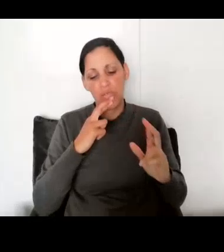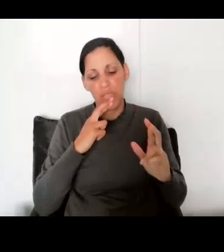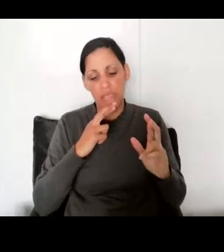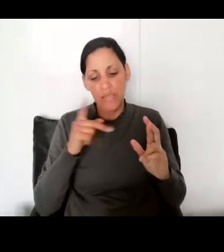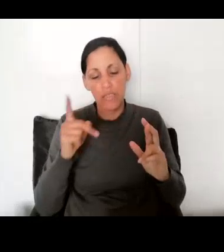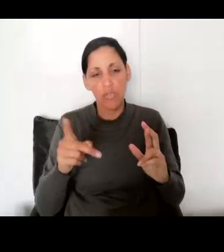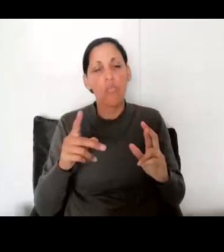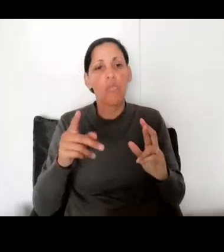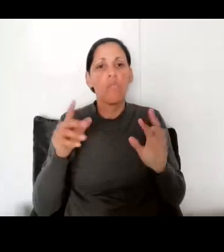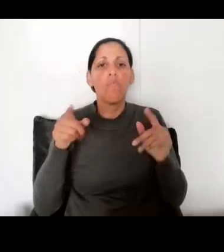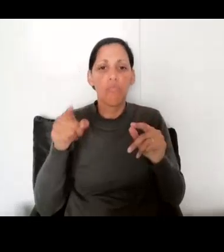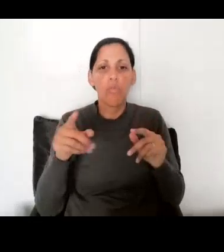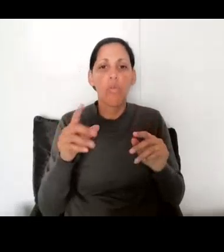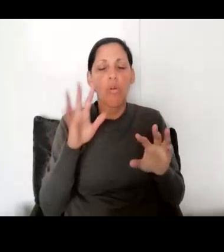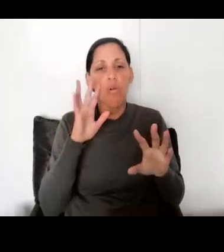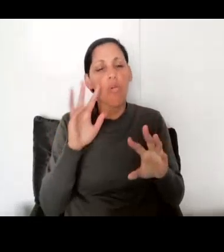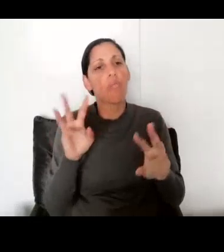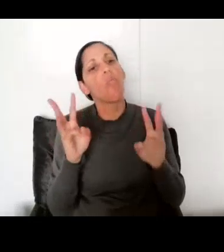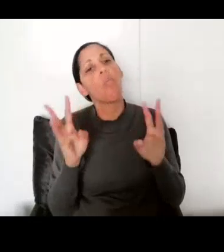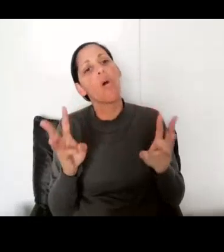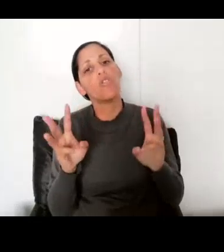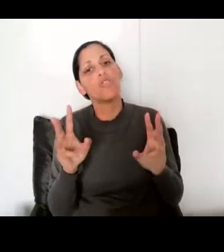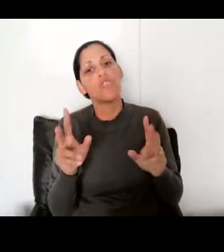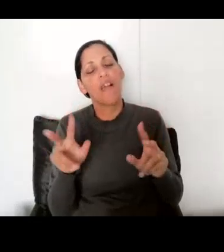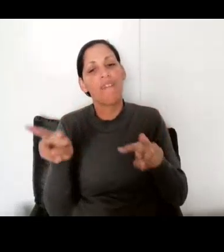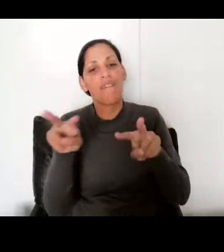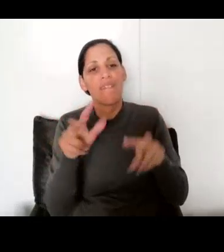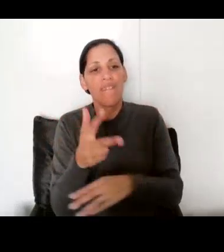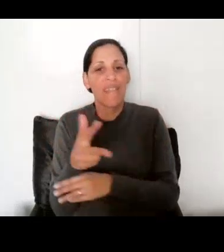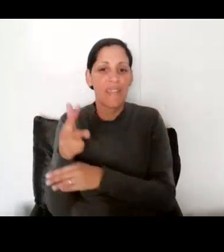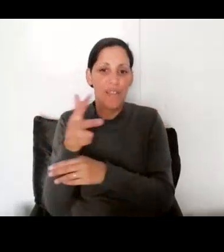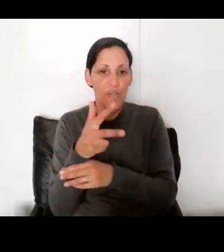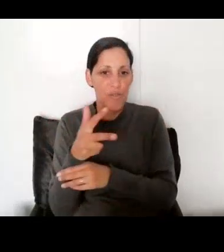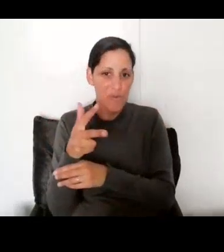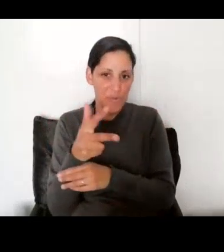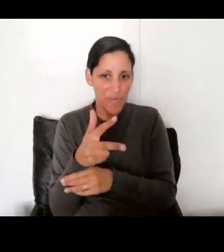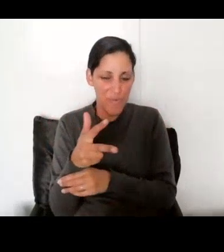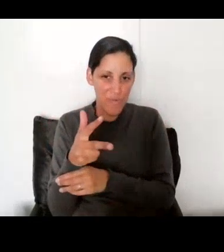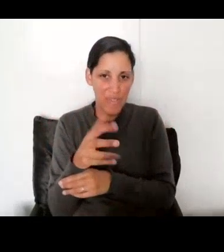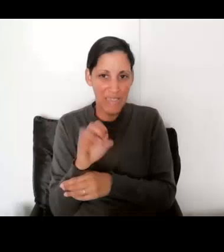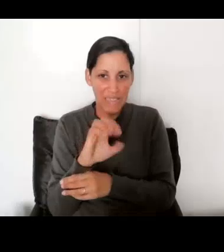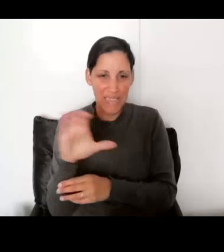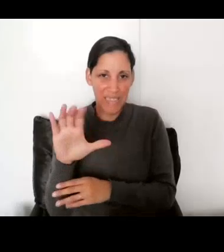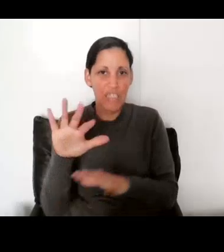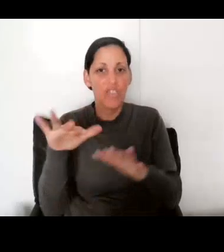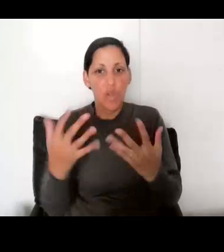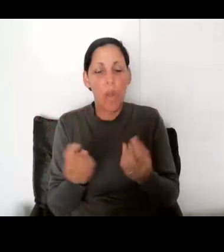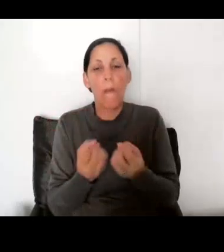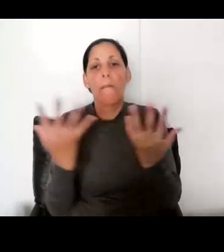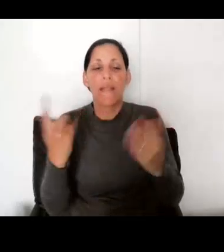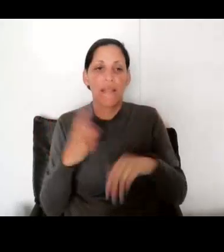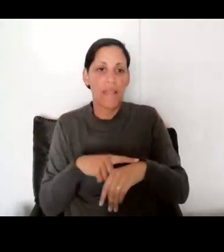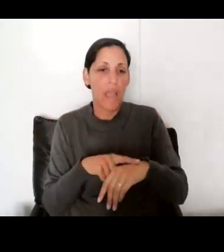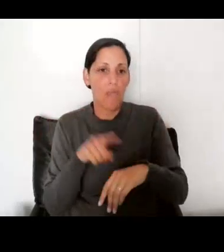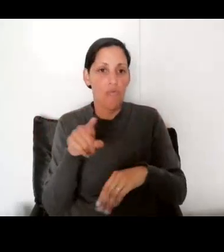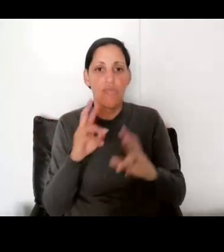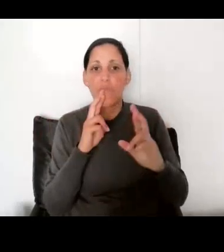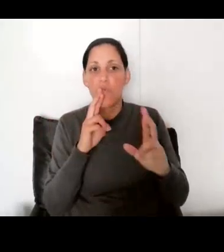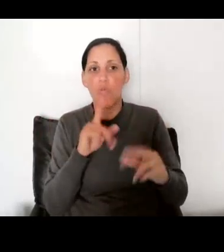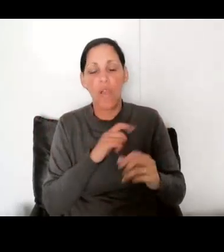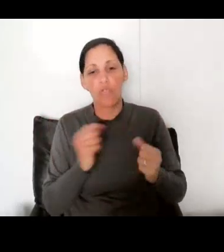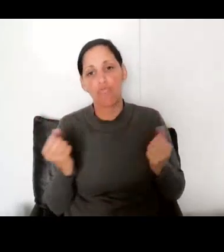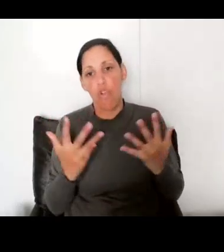the video of the school in the Eastern Cape, which you watched in the first week, because that's mostly what that report is about. Because you will get a lot of shock.